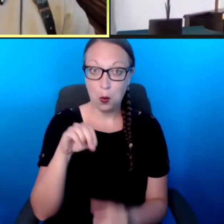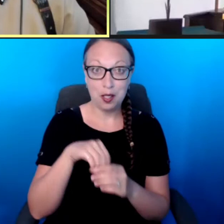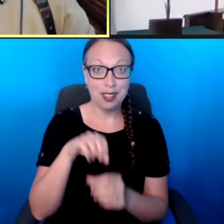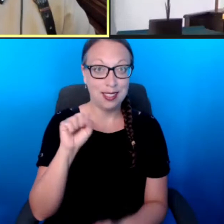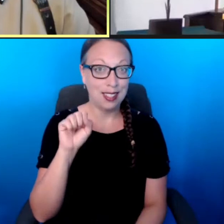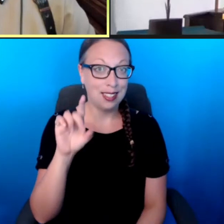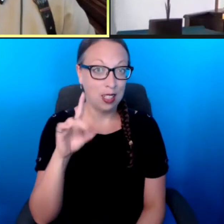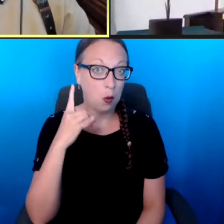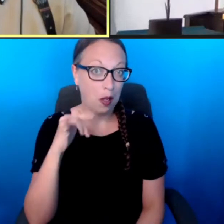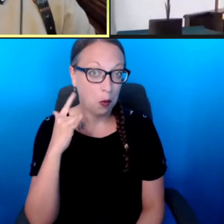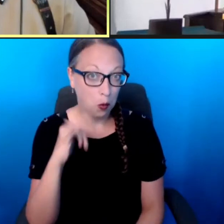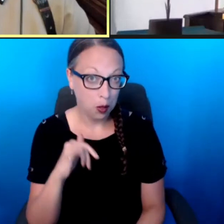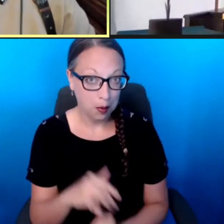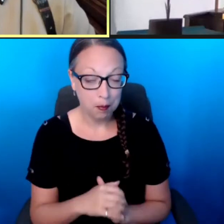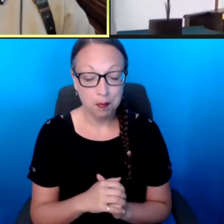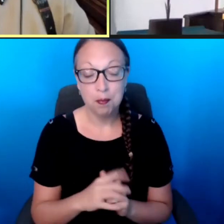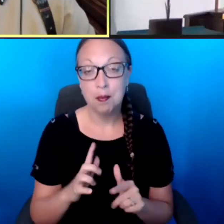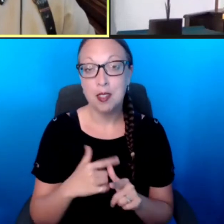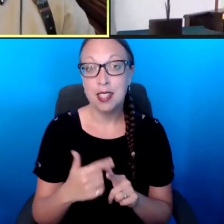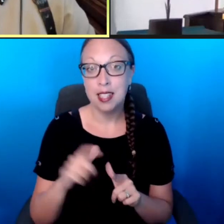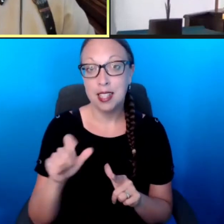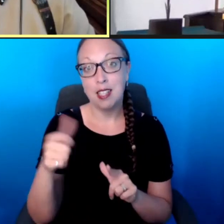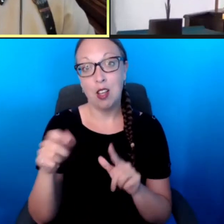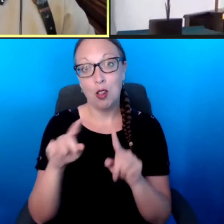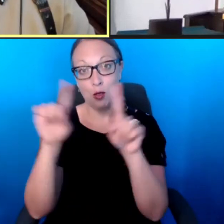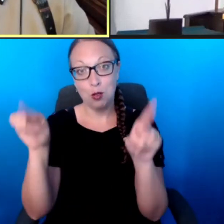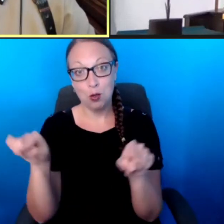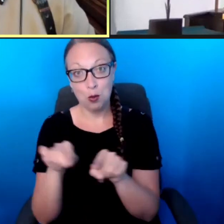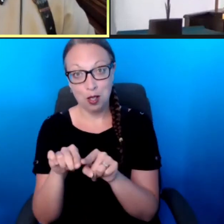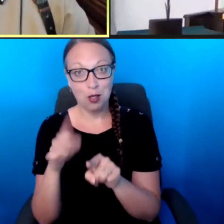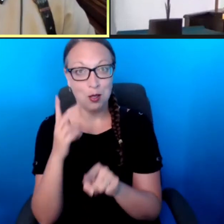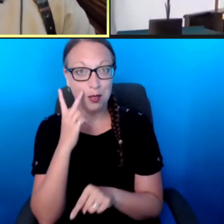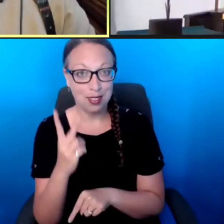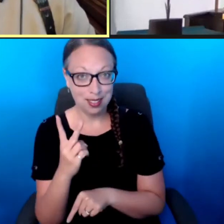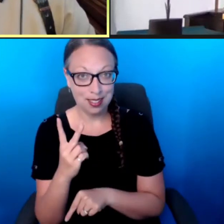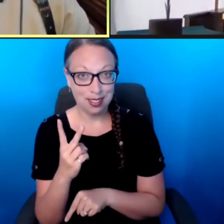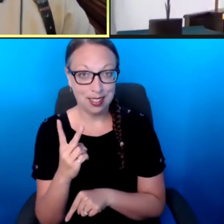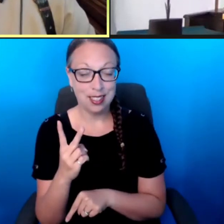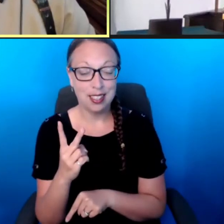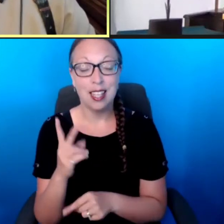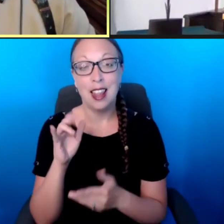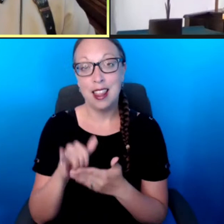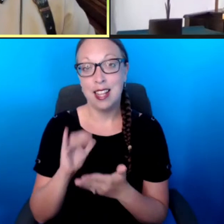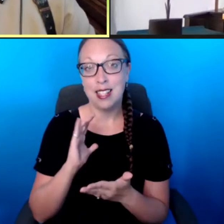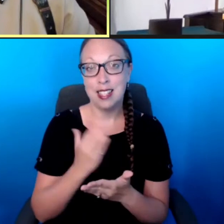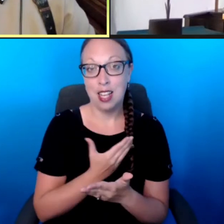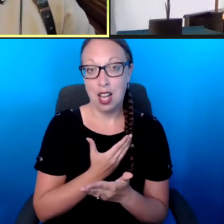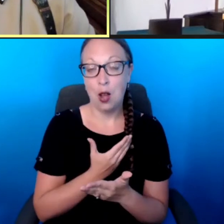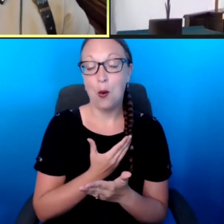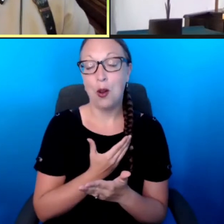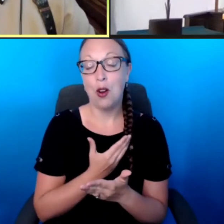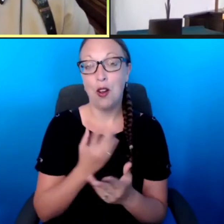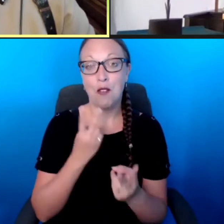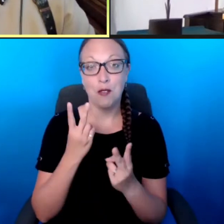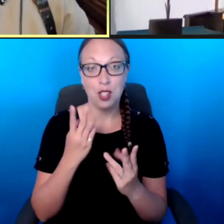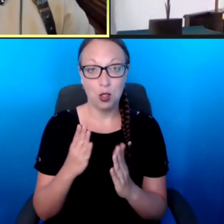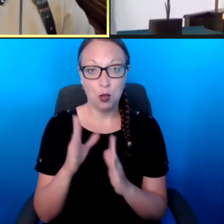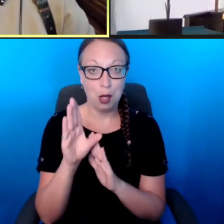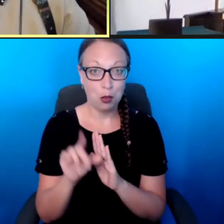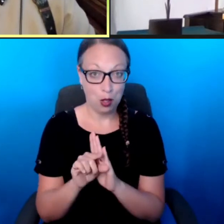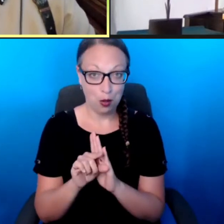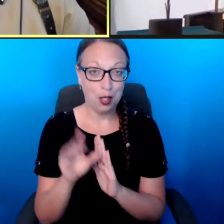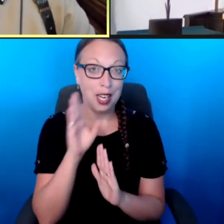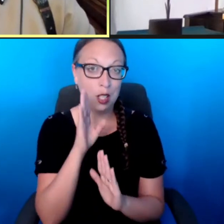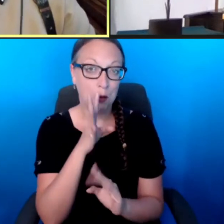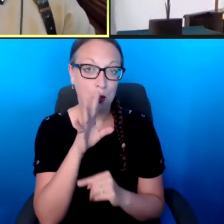California. And then the other square that you see is us, our guest's background. And he'll be talking to